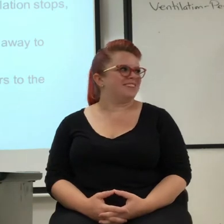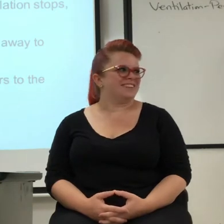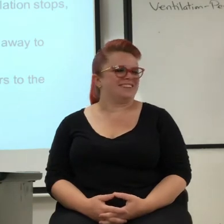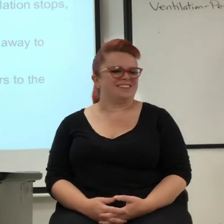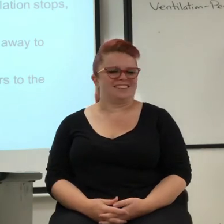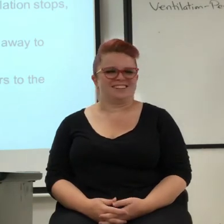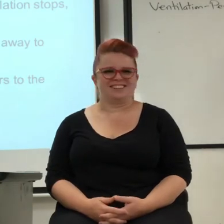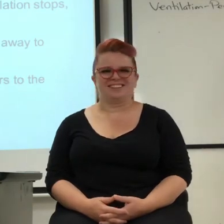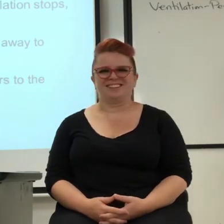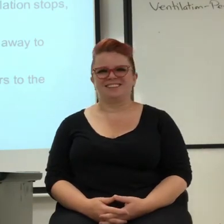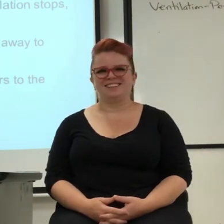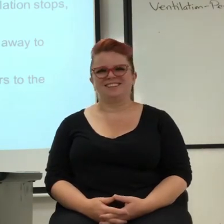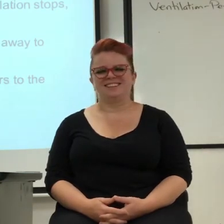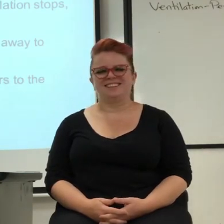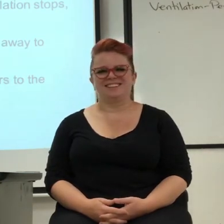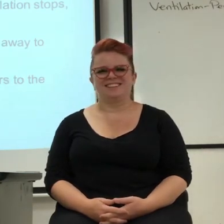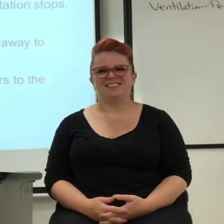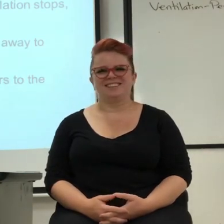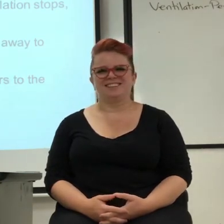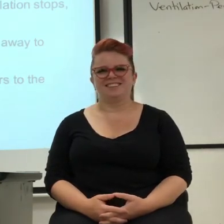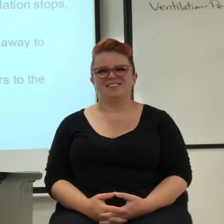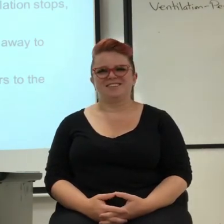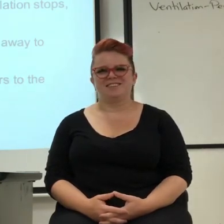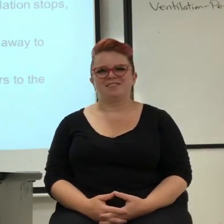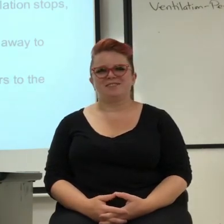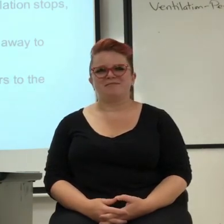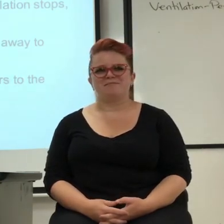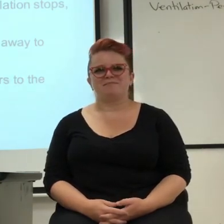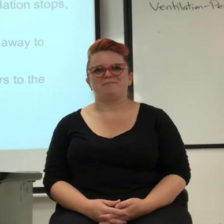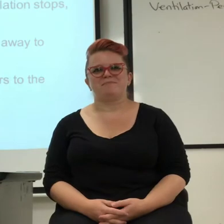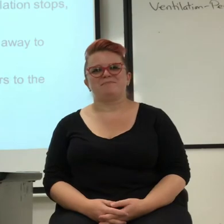They are coupled. You want to match them.